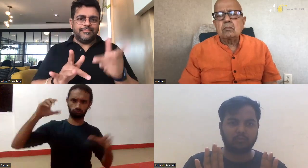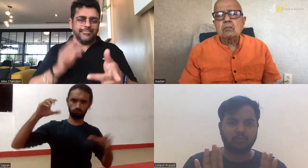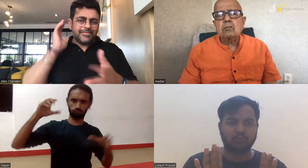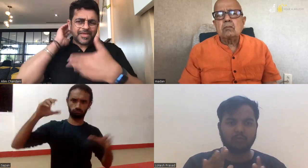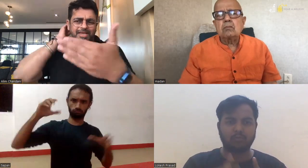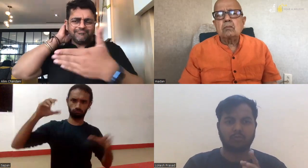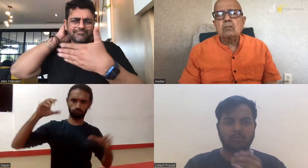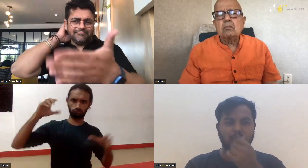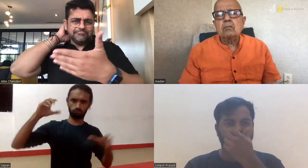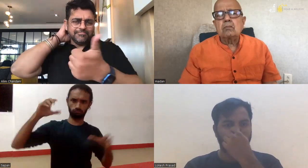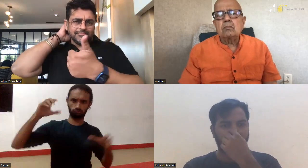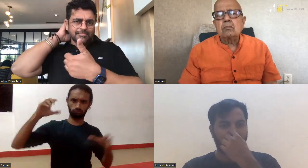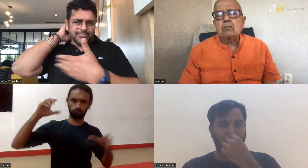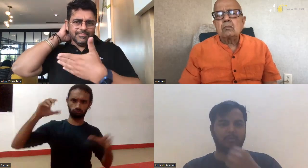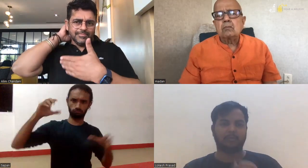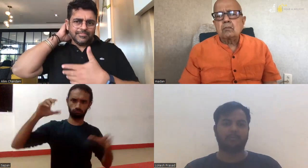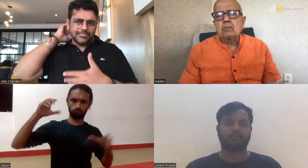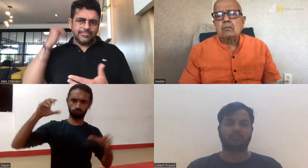Don't shy away.